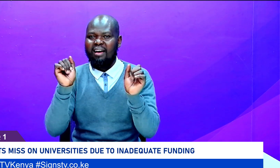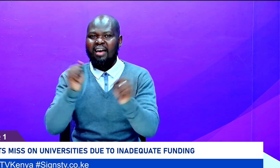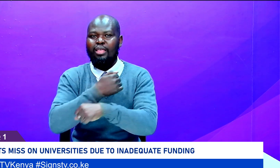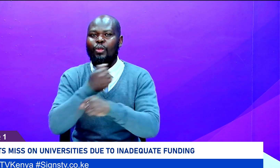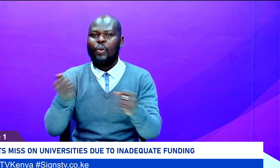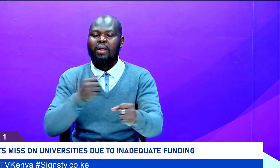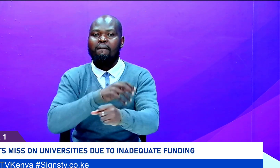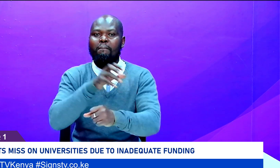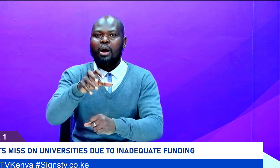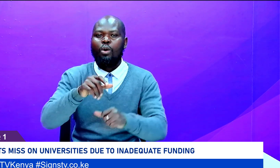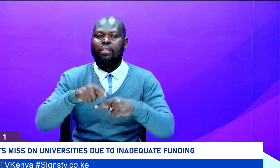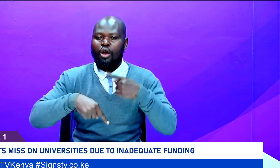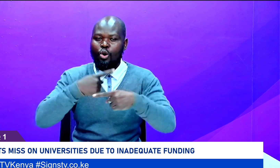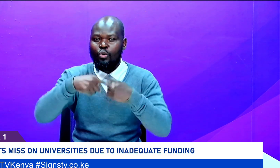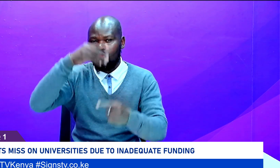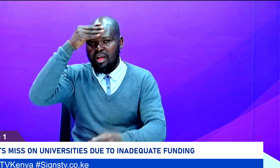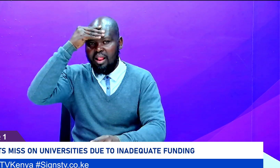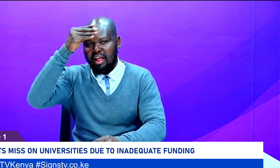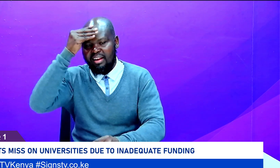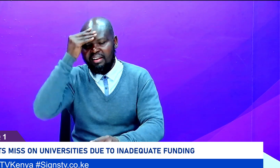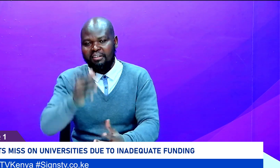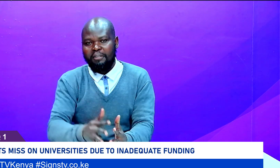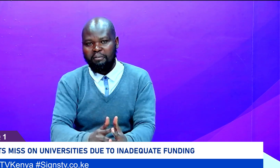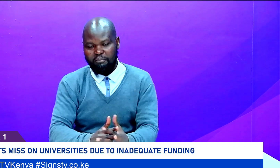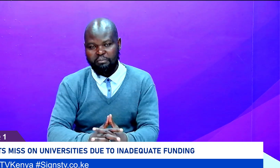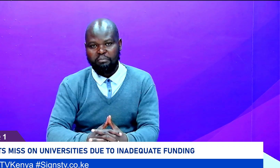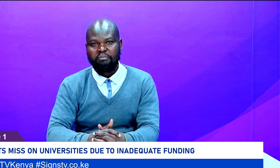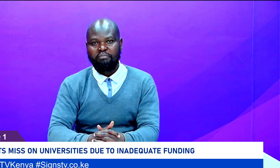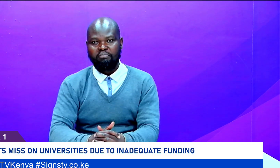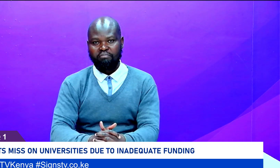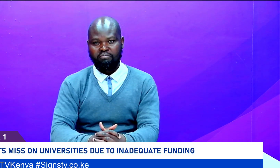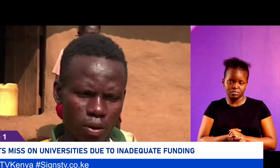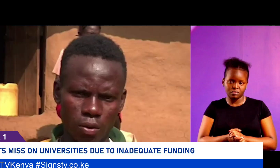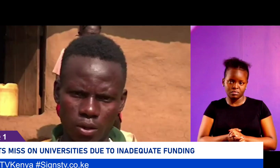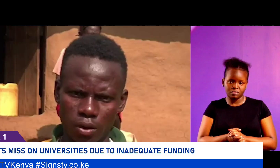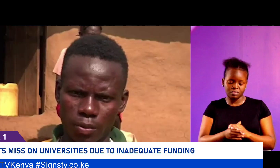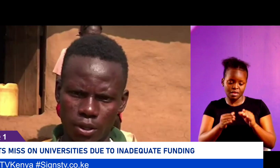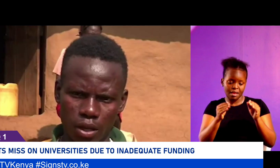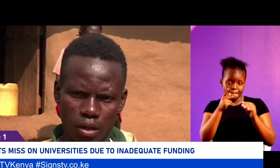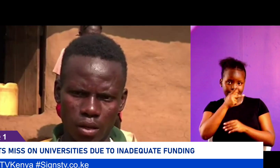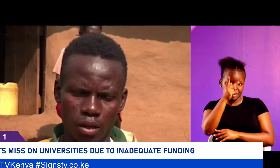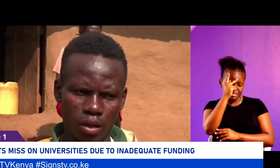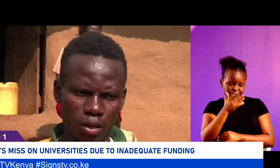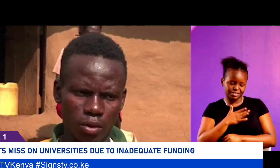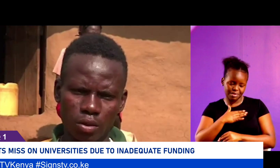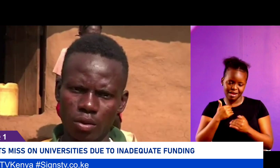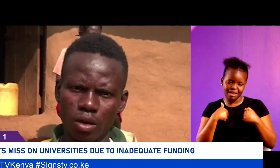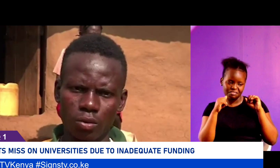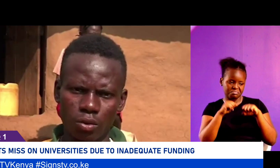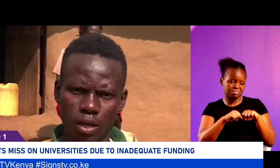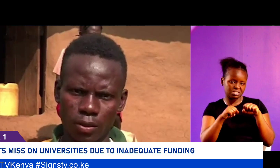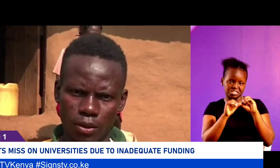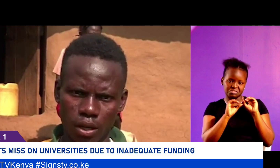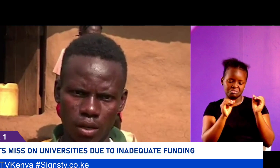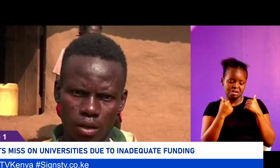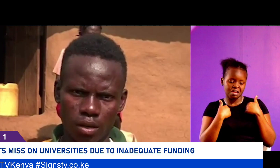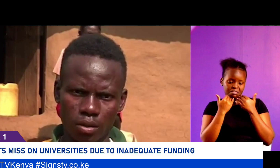cannot afford to continue their studies. Kuna uwezo kabisa, hata hatuna kitu ya kuuza kabisa. So